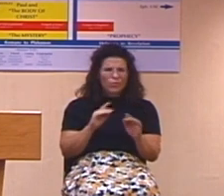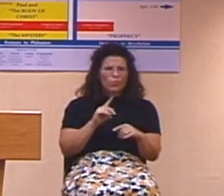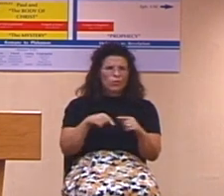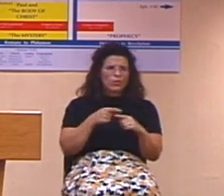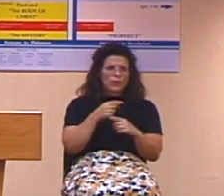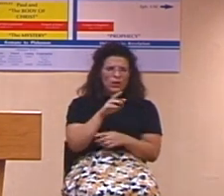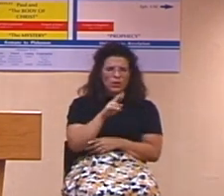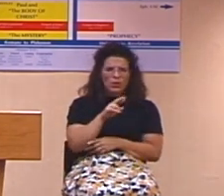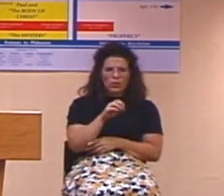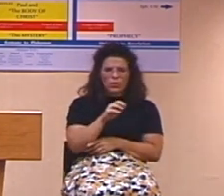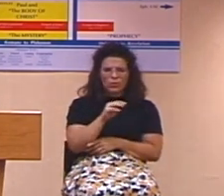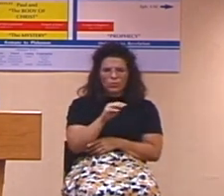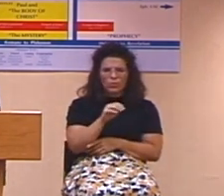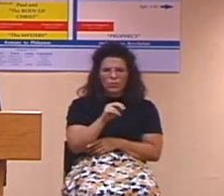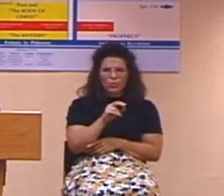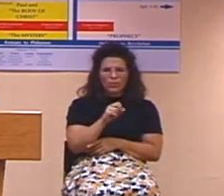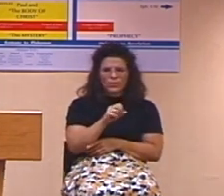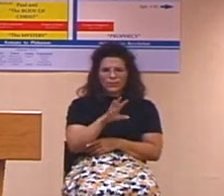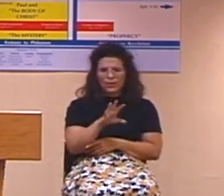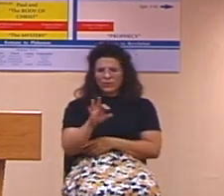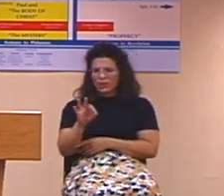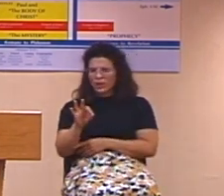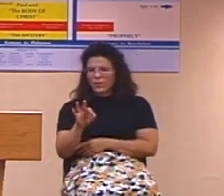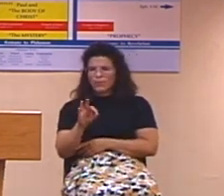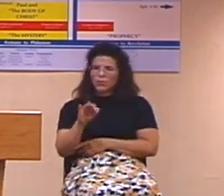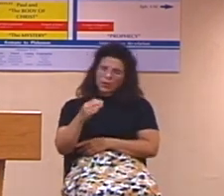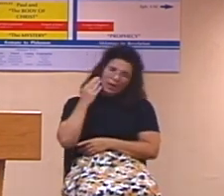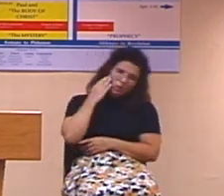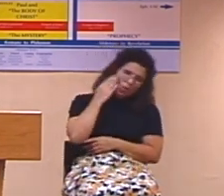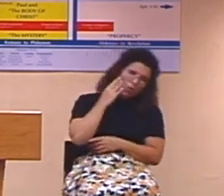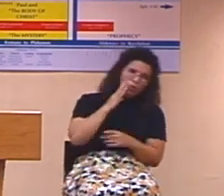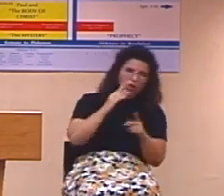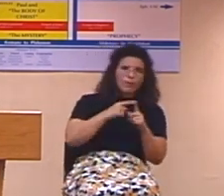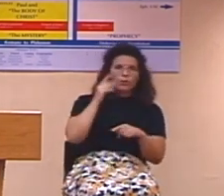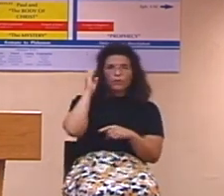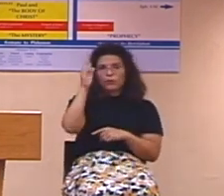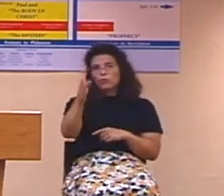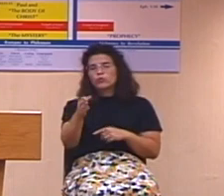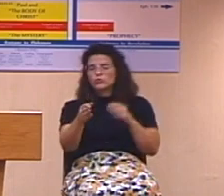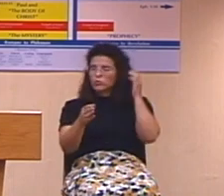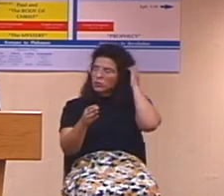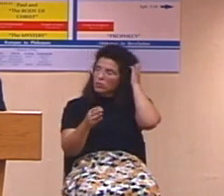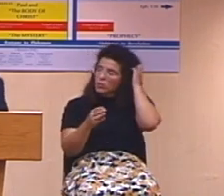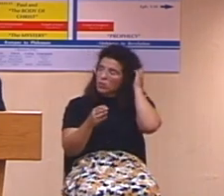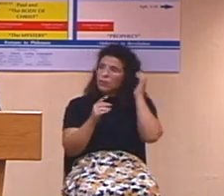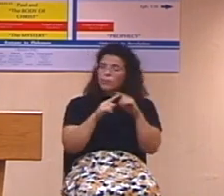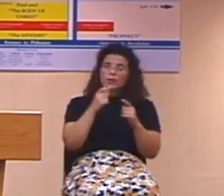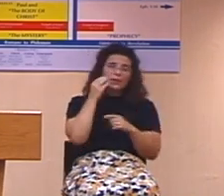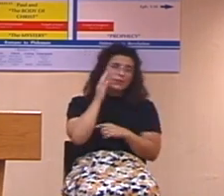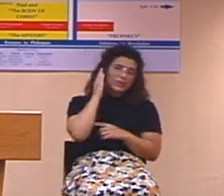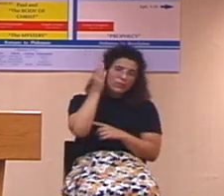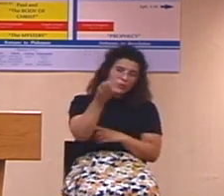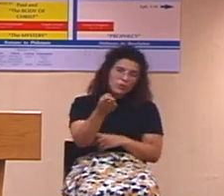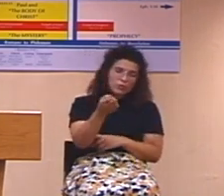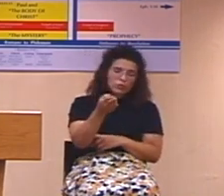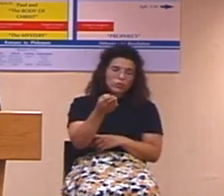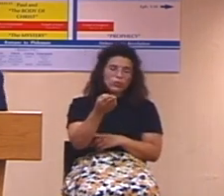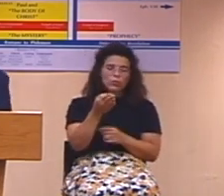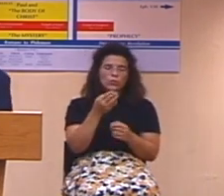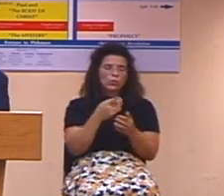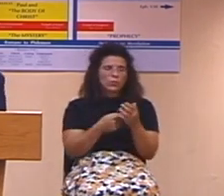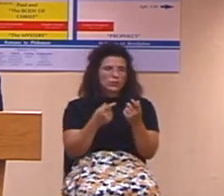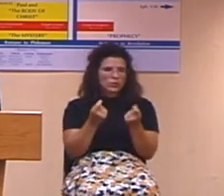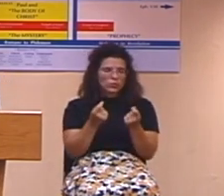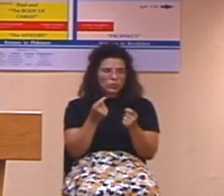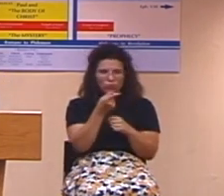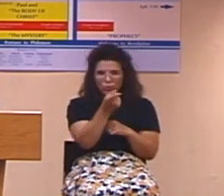Romans 5:9? Well, that's how I know, talking about the future. I said, yeah, but if it's the future we don't see, what's He doing